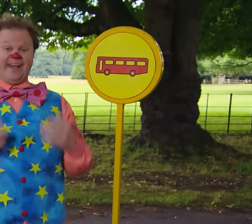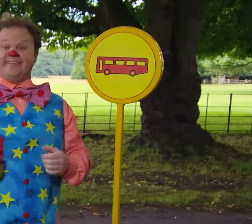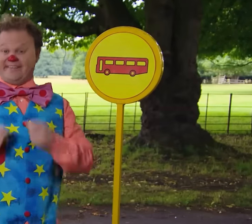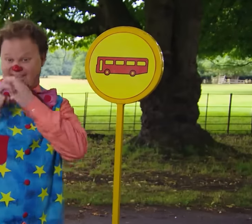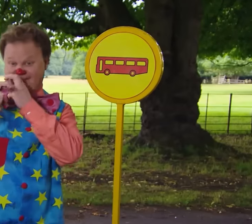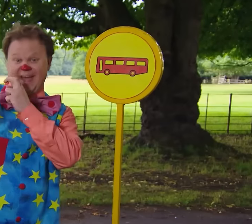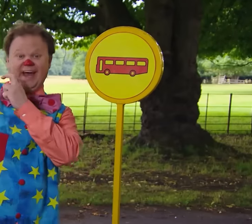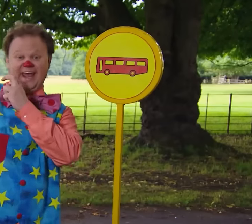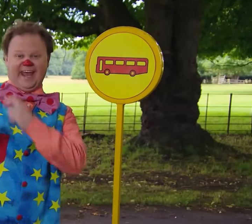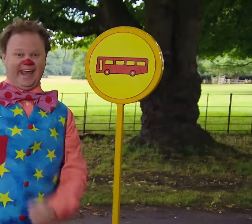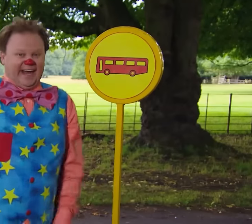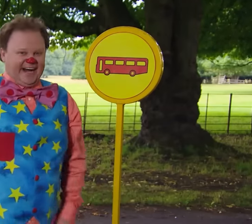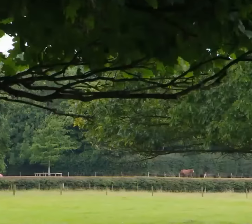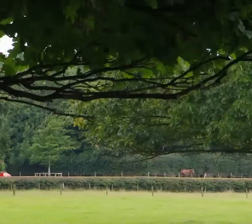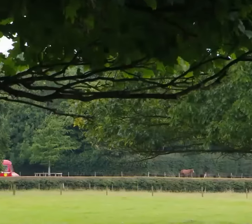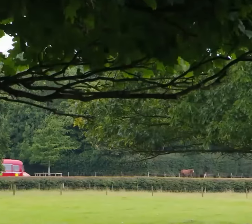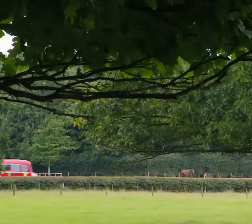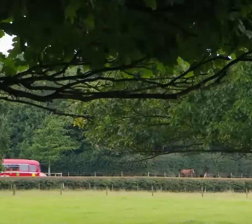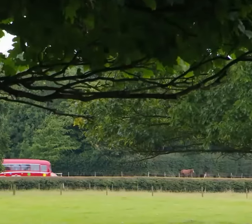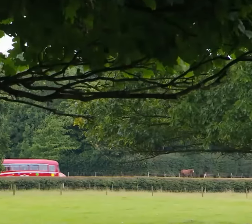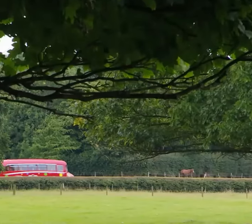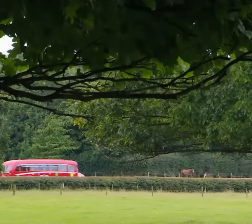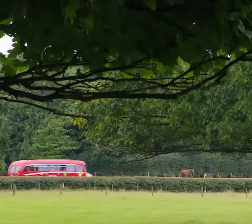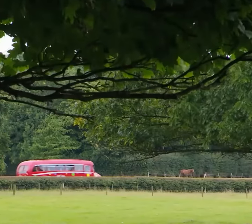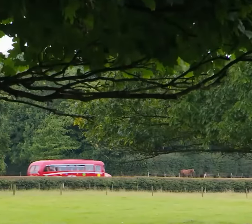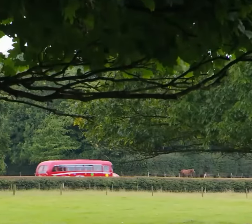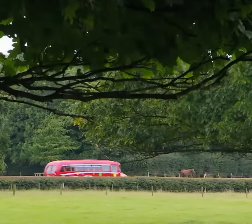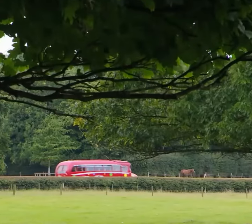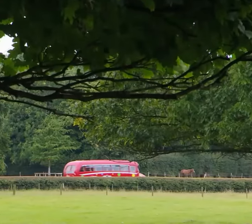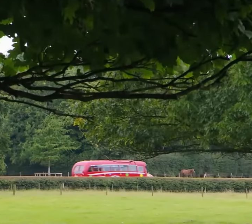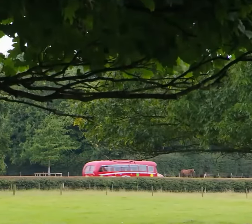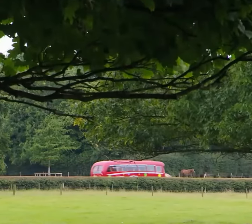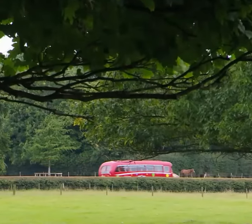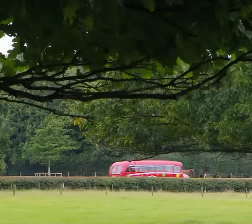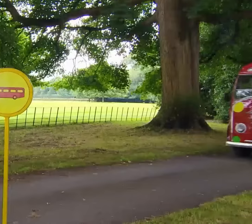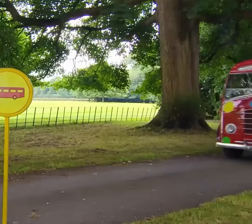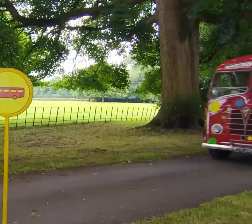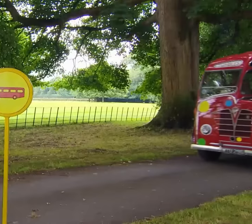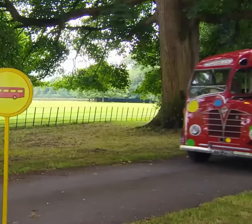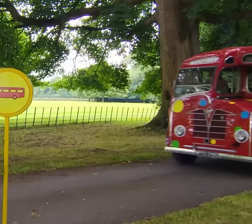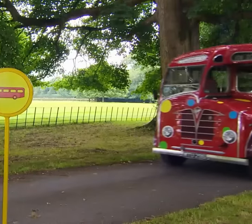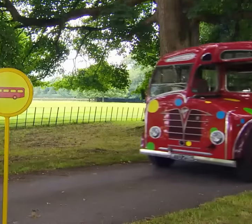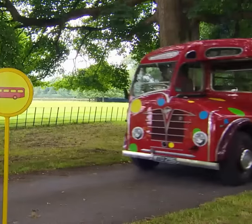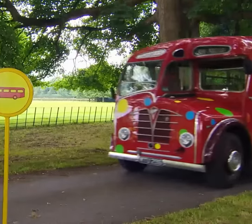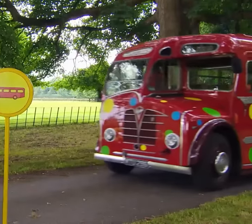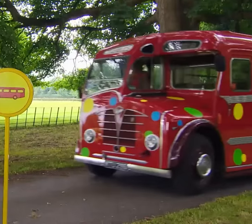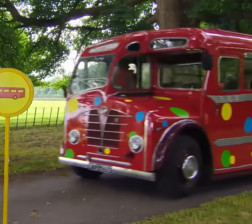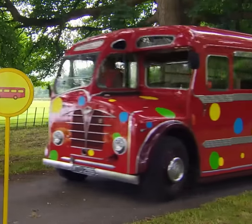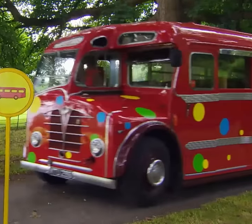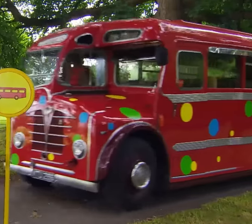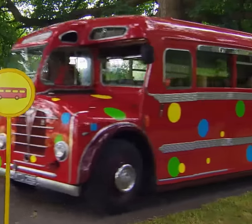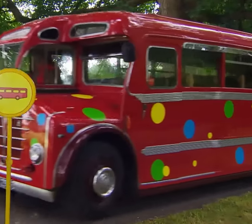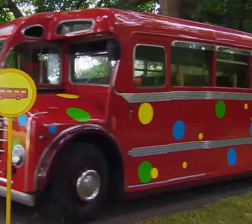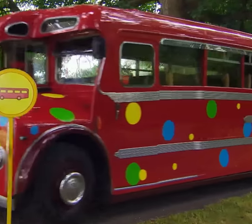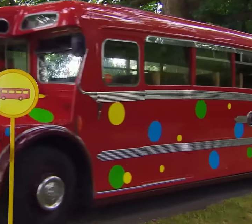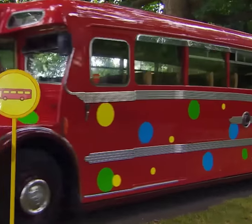surprise journey. Here comes the bus now, Mr. Tumble. Oh, Grandad